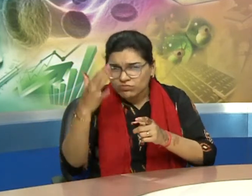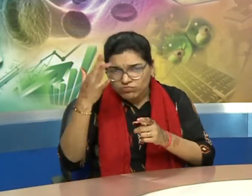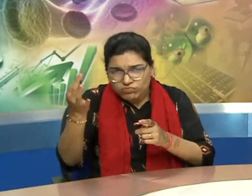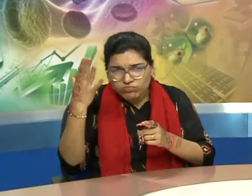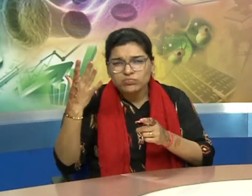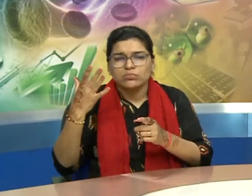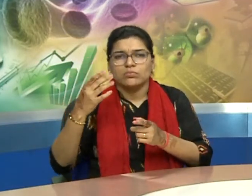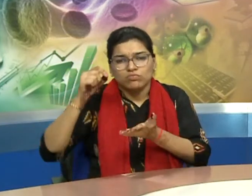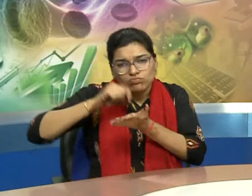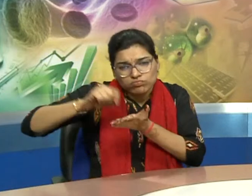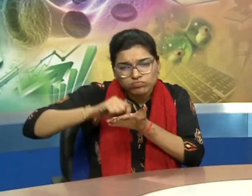books